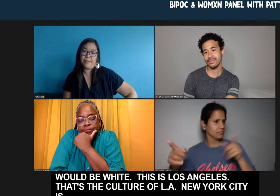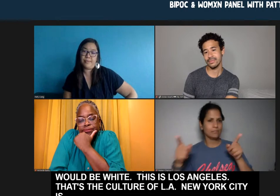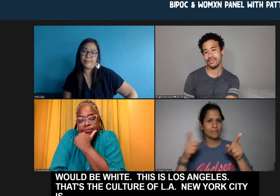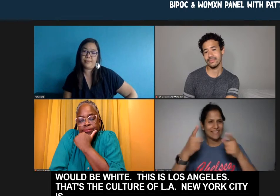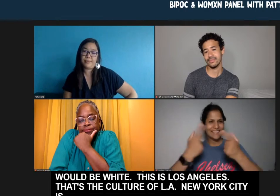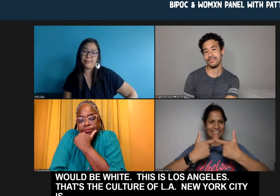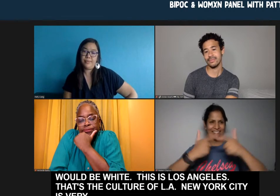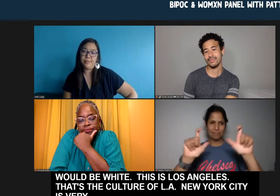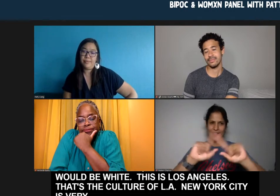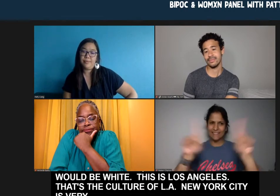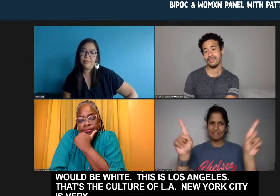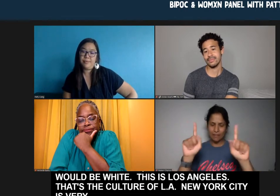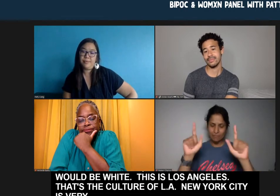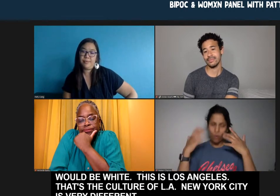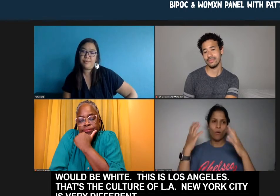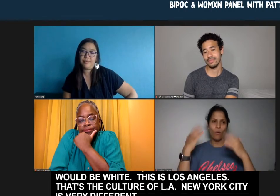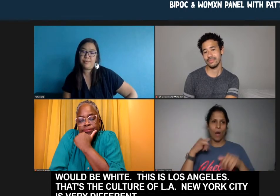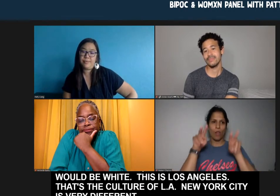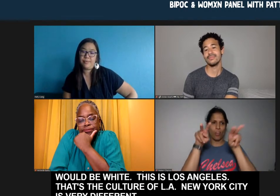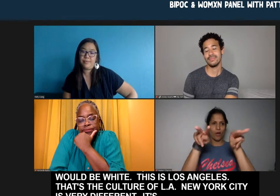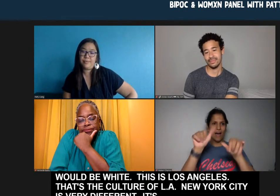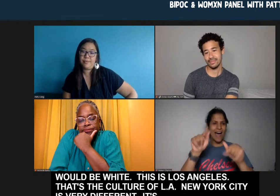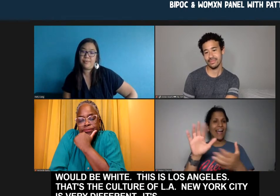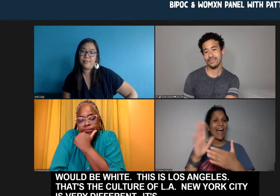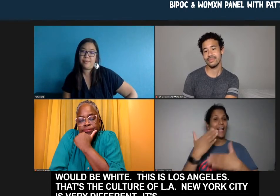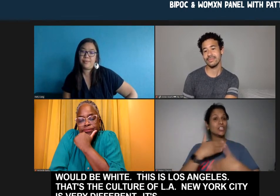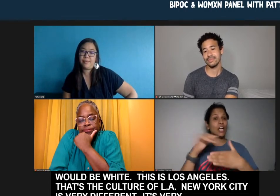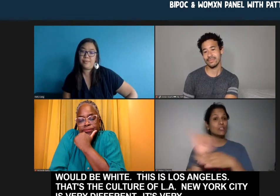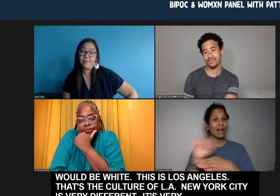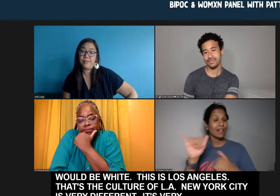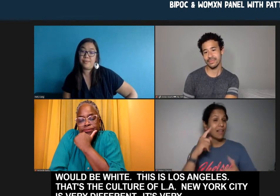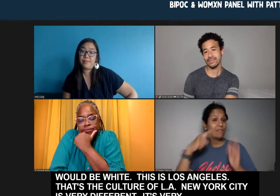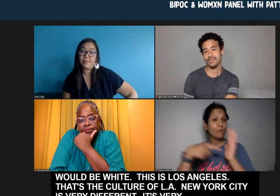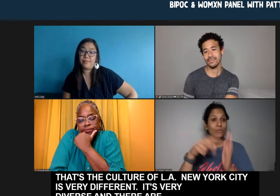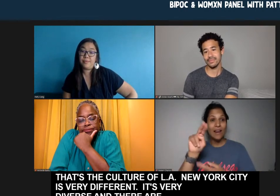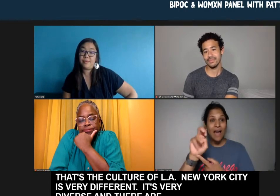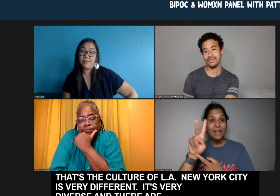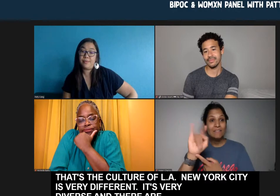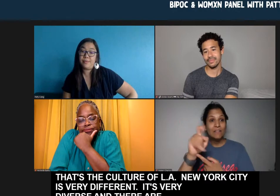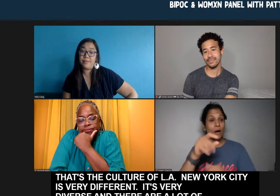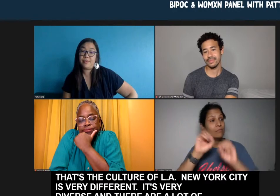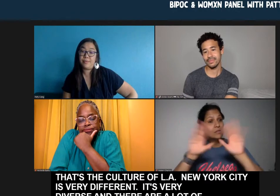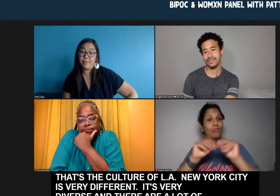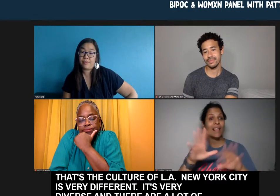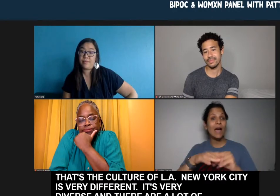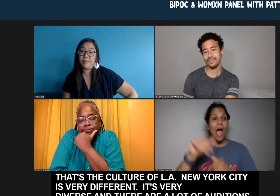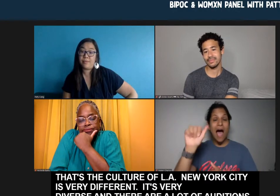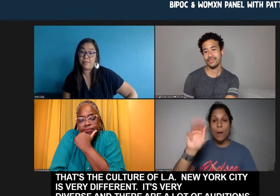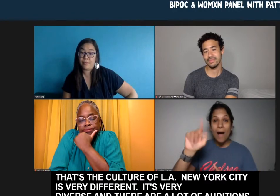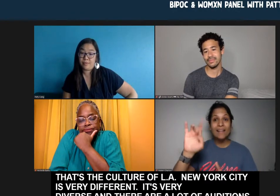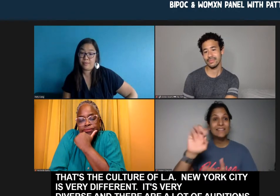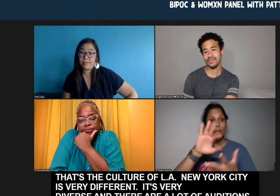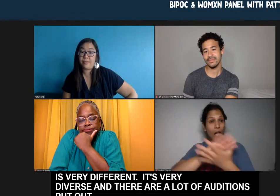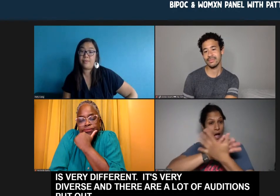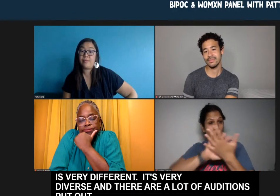different auditions that are put out there regarding diversity. And so I think it's interesting to look at both of those sides. Same thing